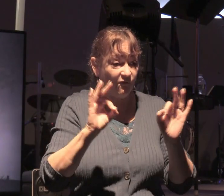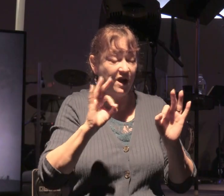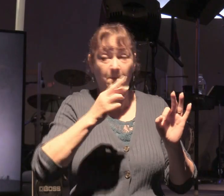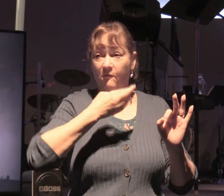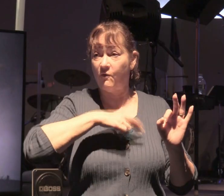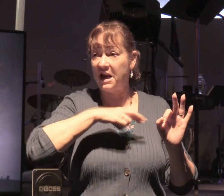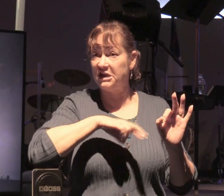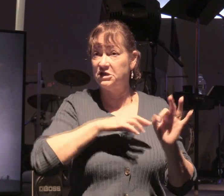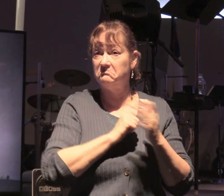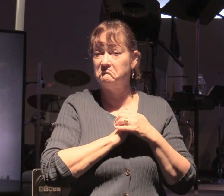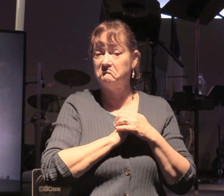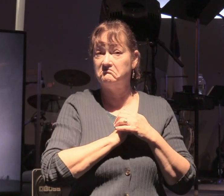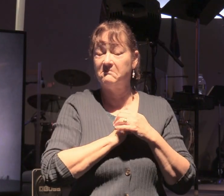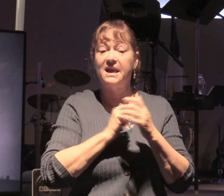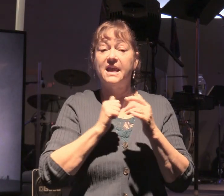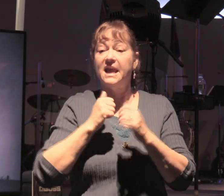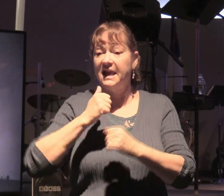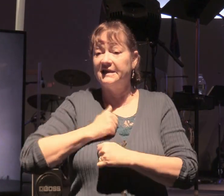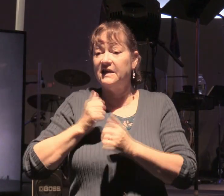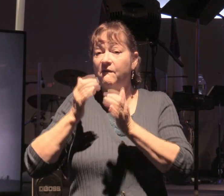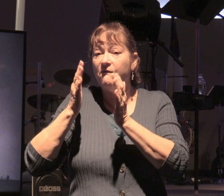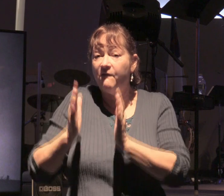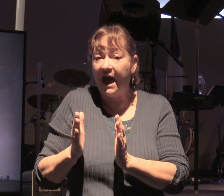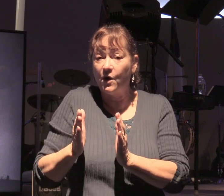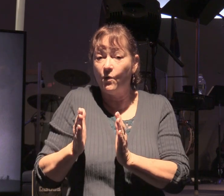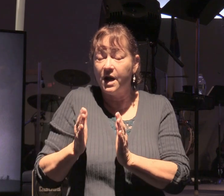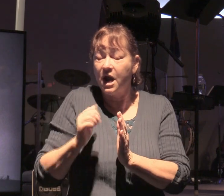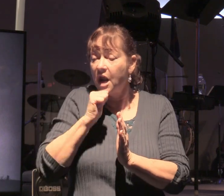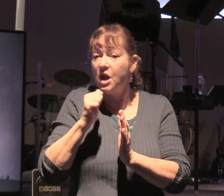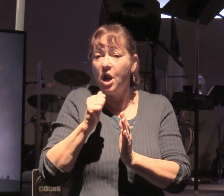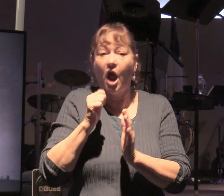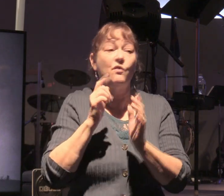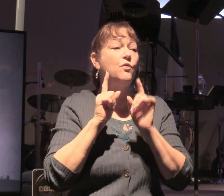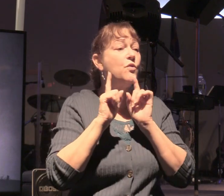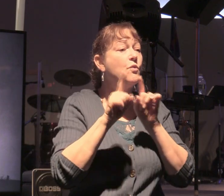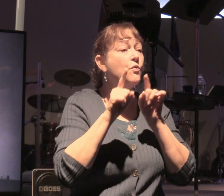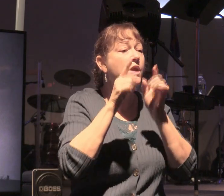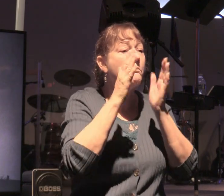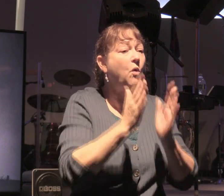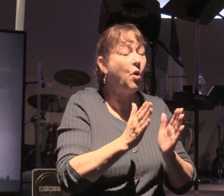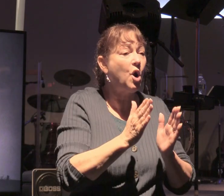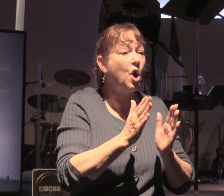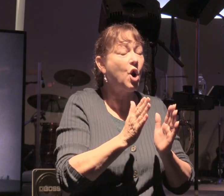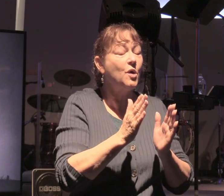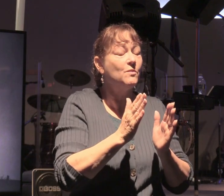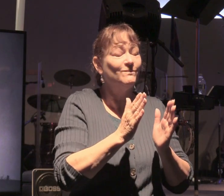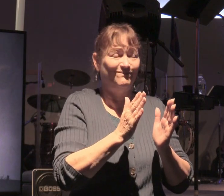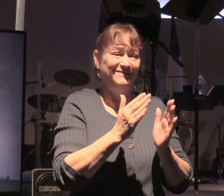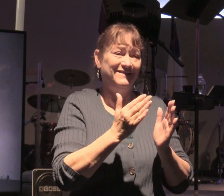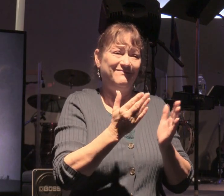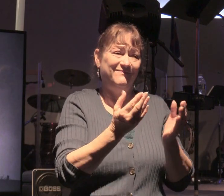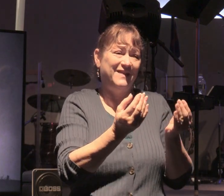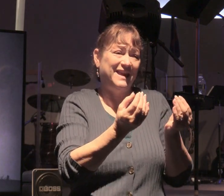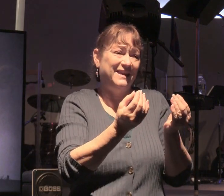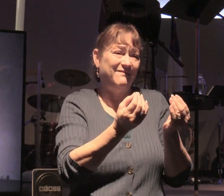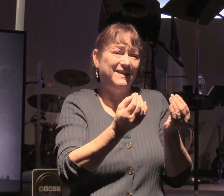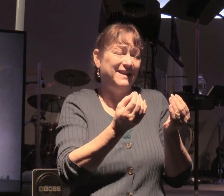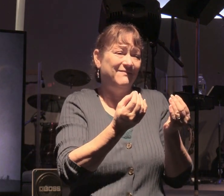religion. It's the veteran, not the reporter, who has given us freedom of the